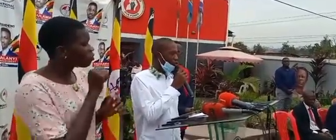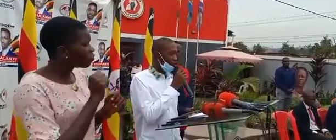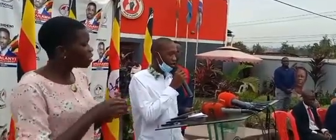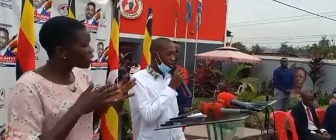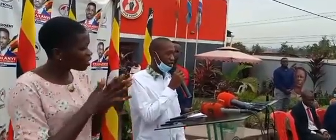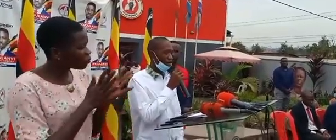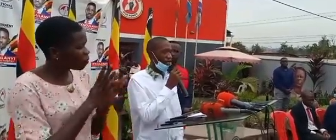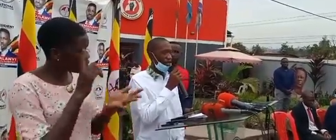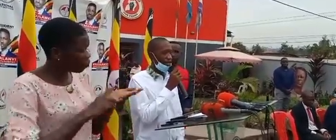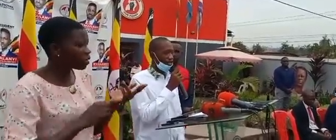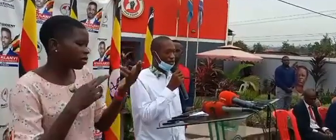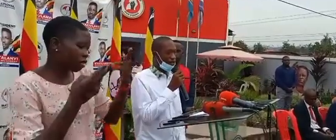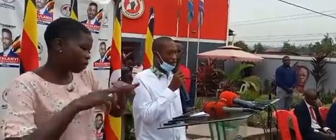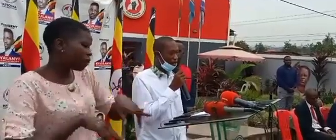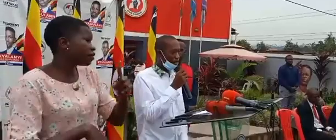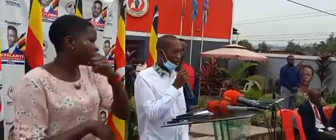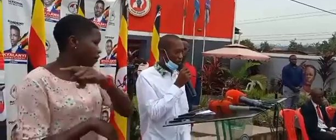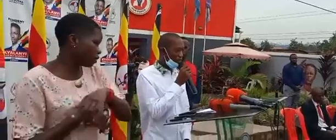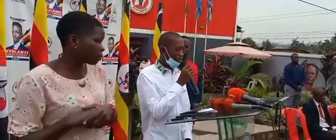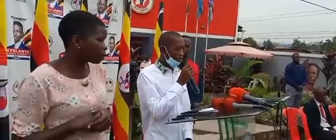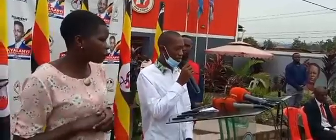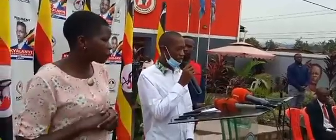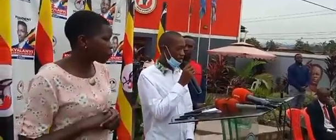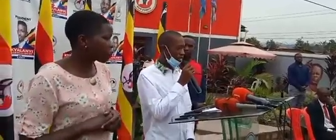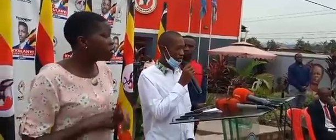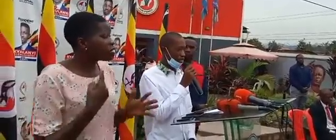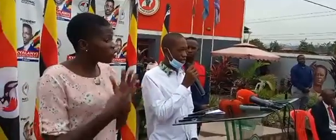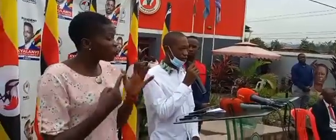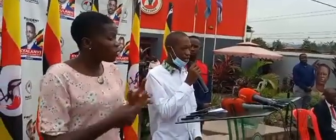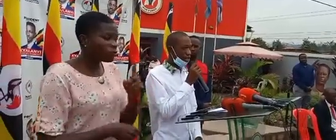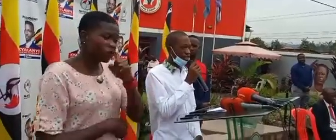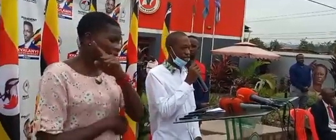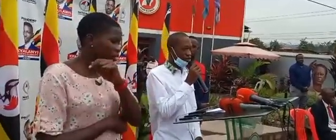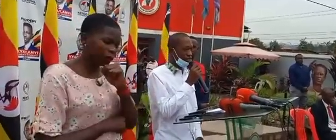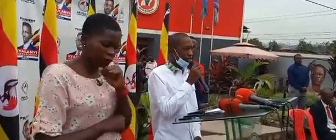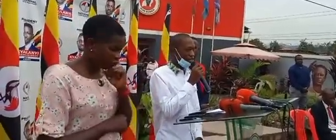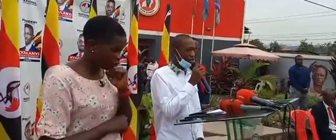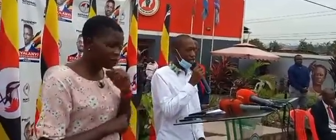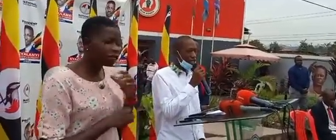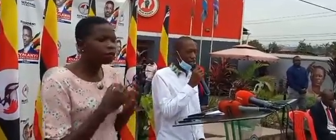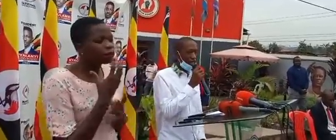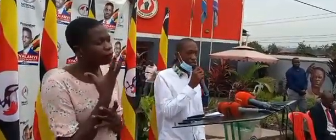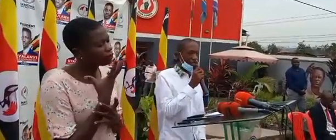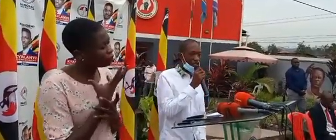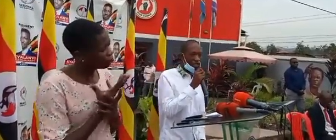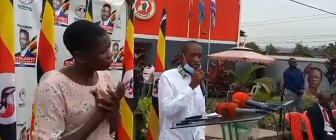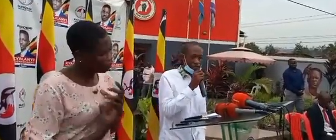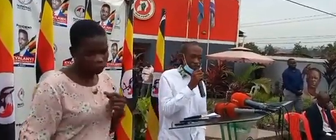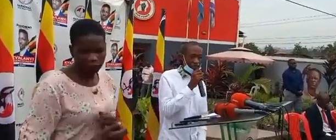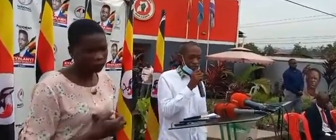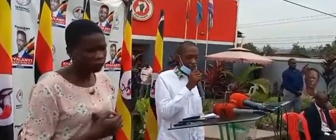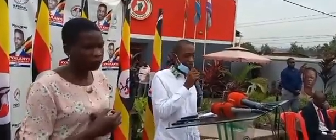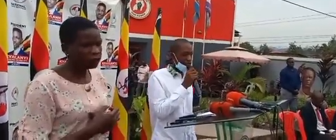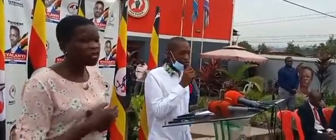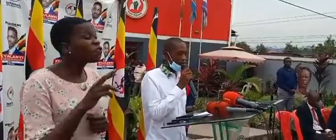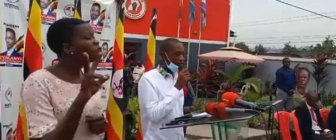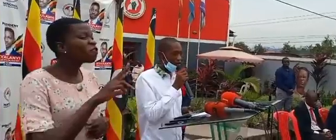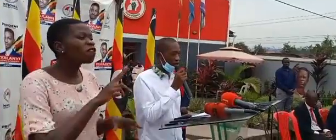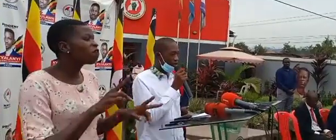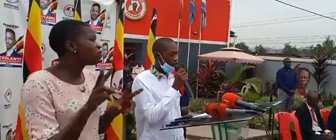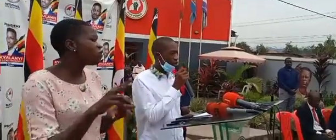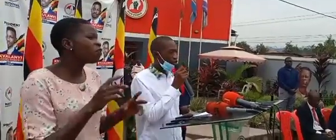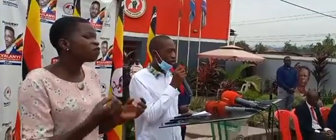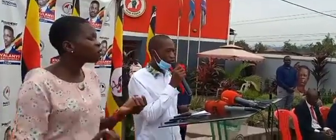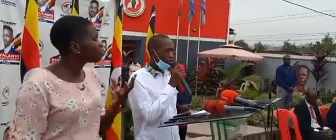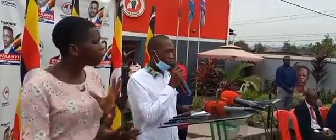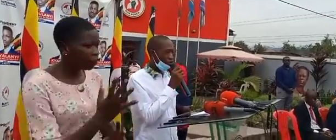kantandike ku nsonga y'ekitalya. Embeera eri ekitalya mbeera yennyamiza. Kitalya eringa geyeena.